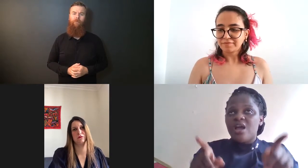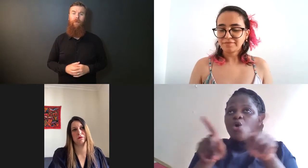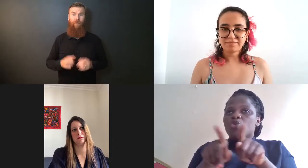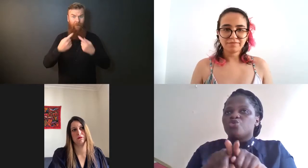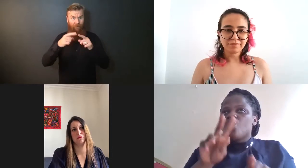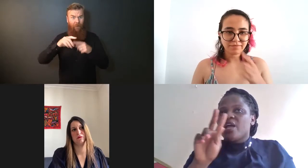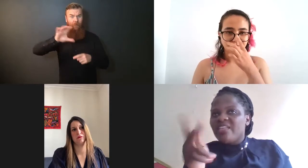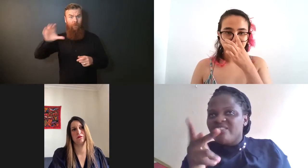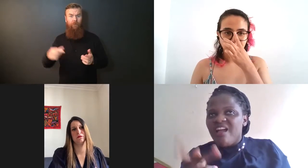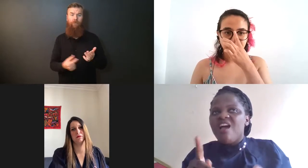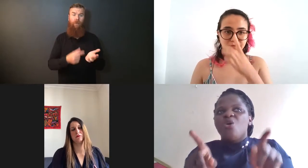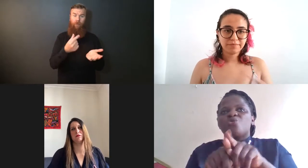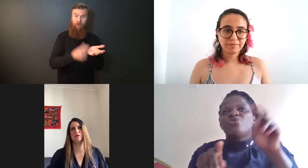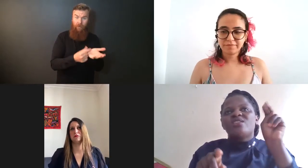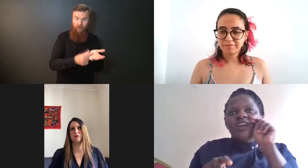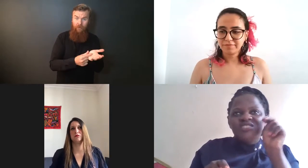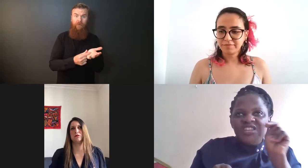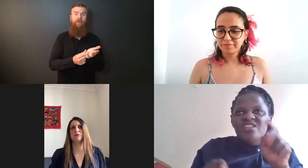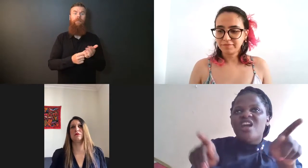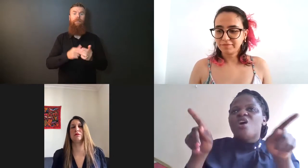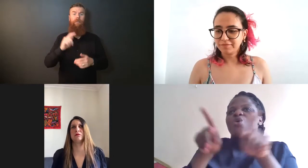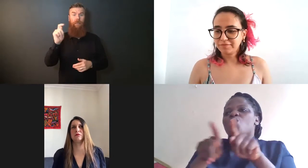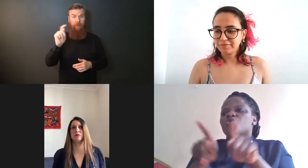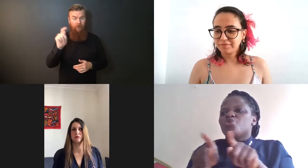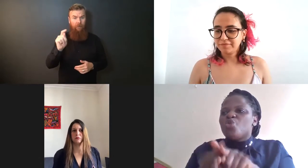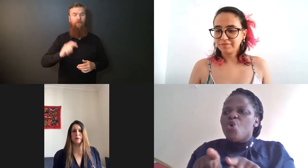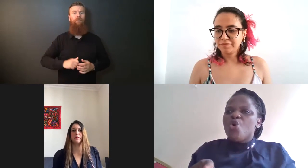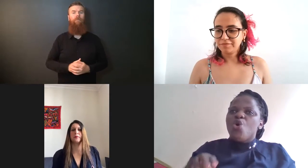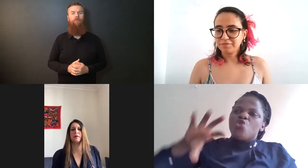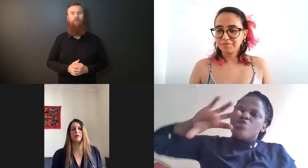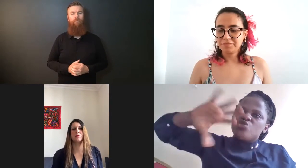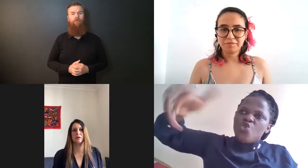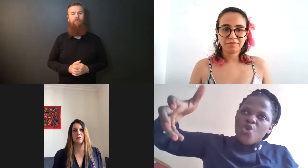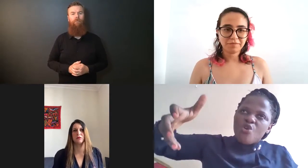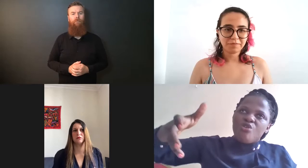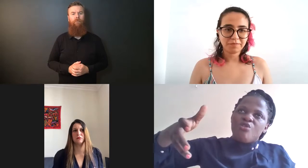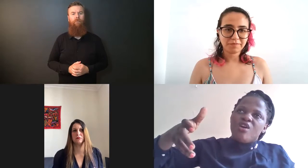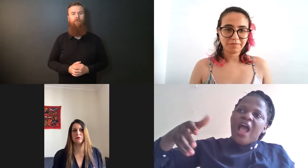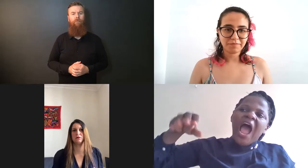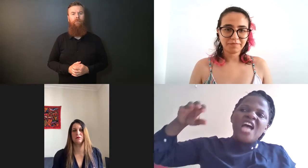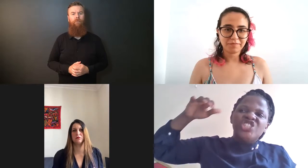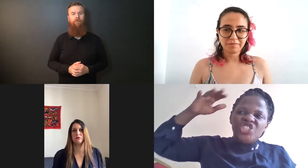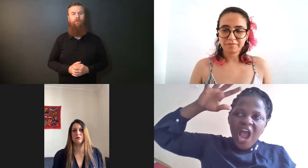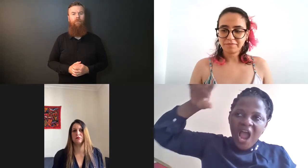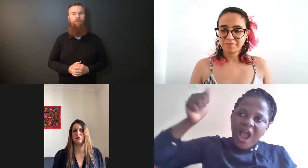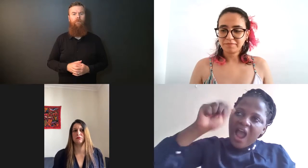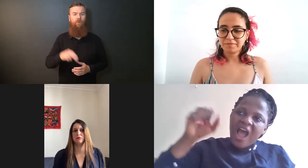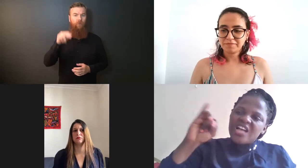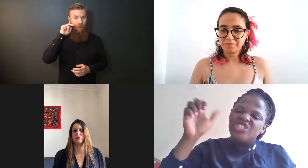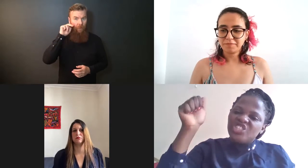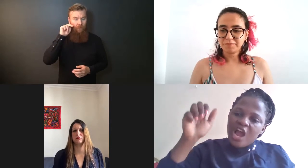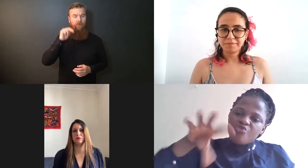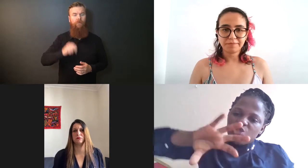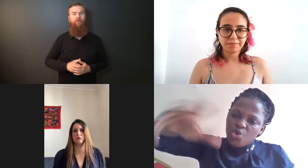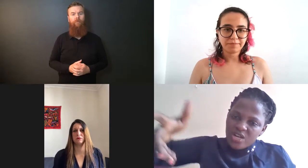said, before being a coordinator. We have in Nigeria, and also